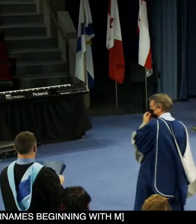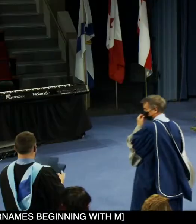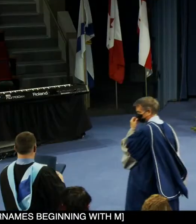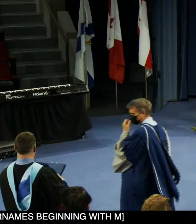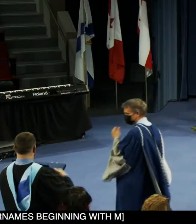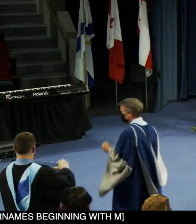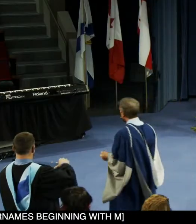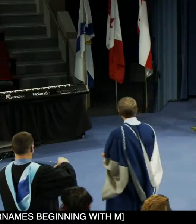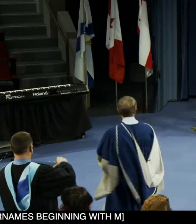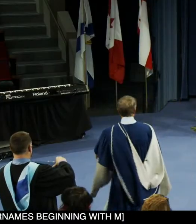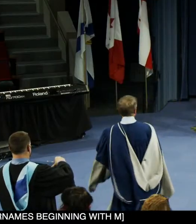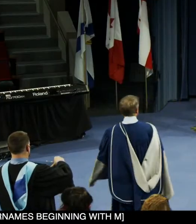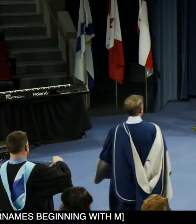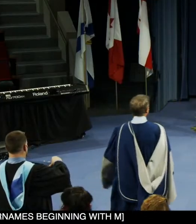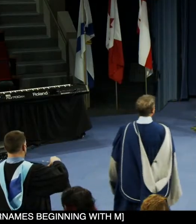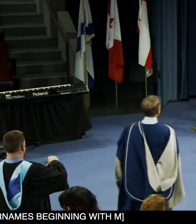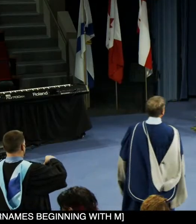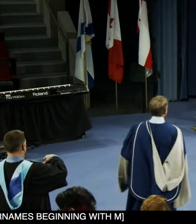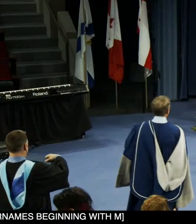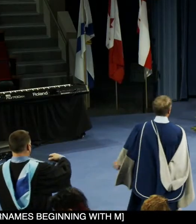Emily McKerney.